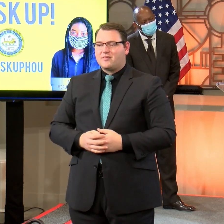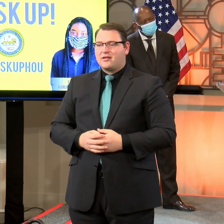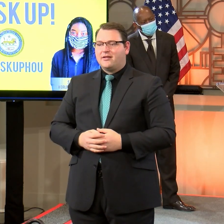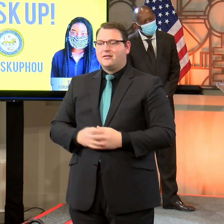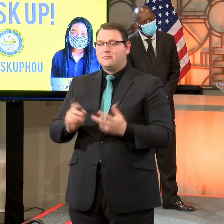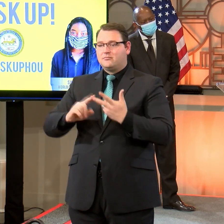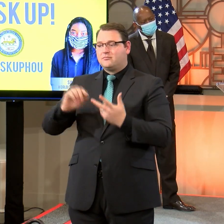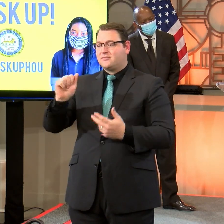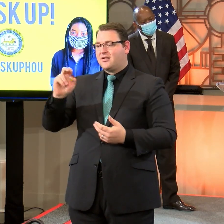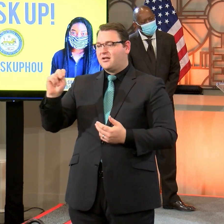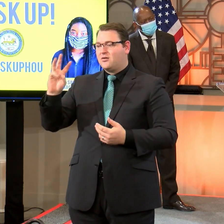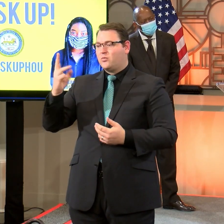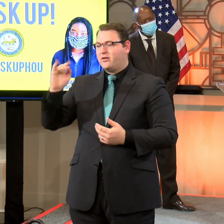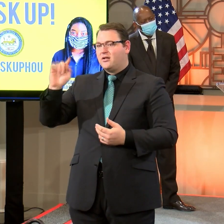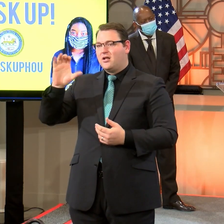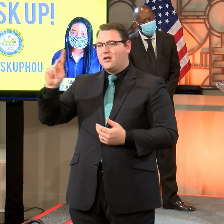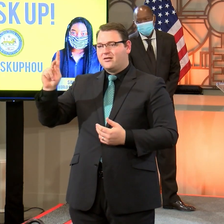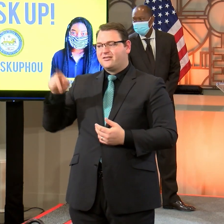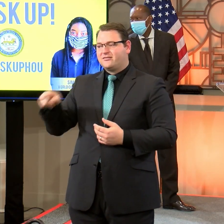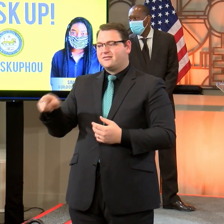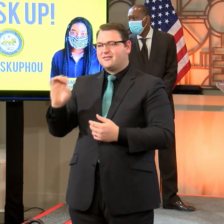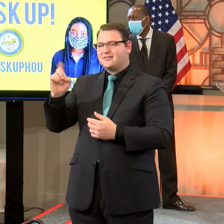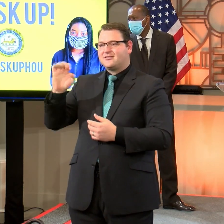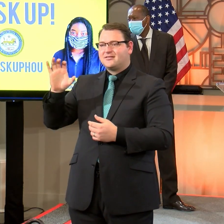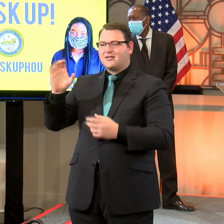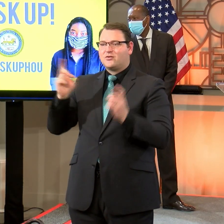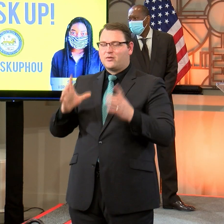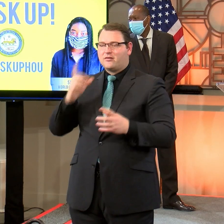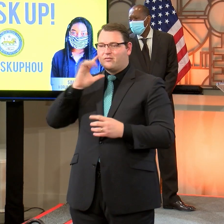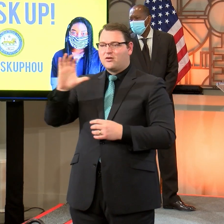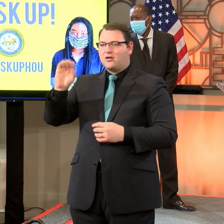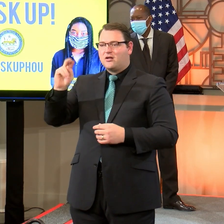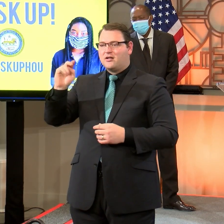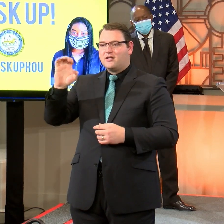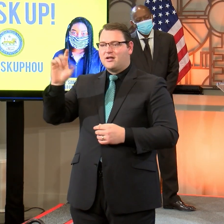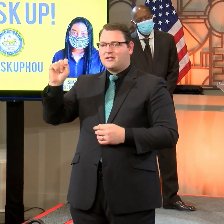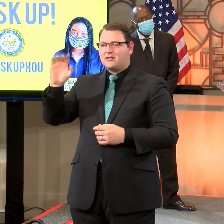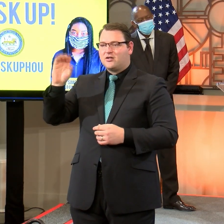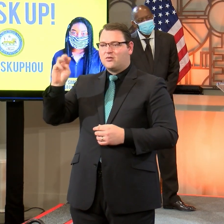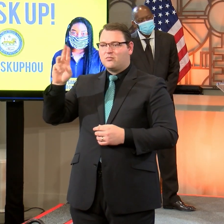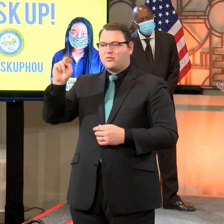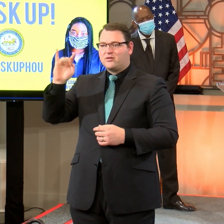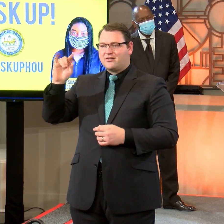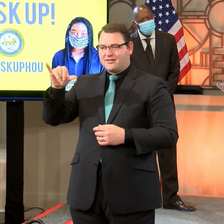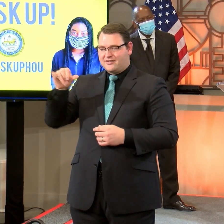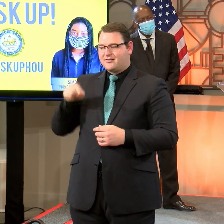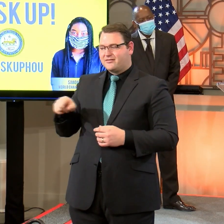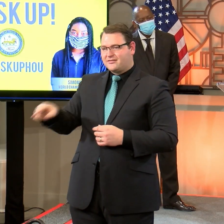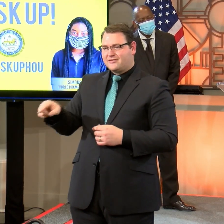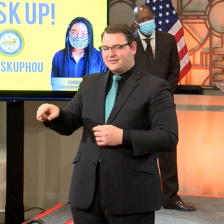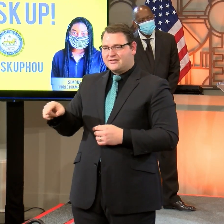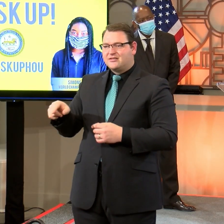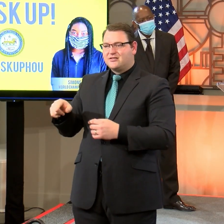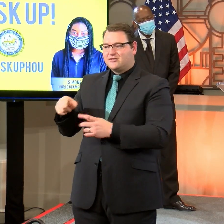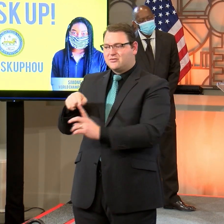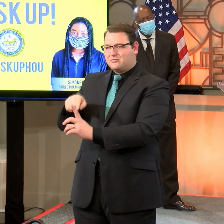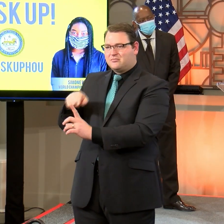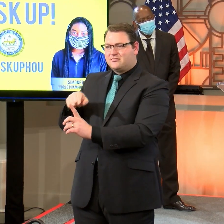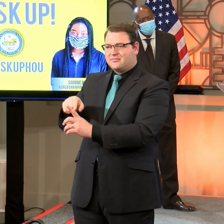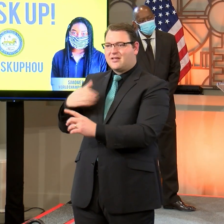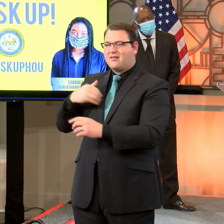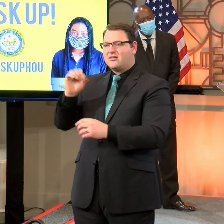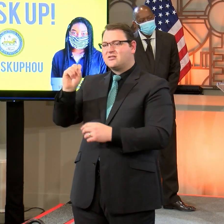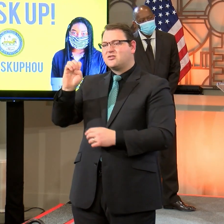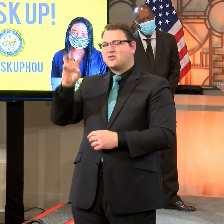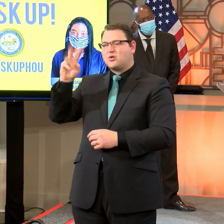Ann Whitlock is also here with us today, the executive director of Connect Community, and she has the Sewn Goods for Coronavirus